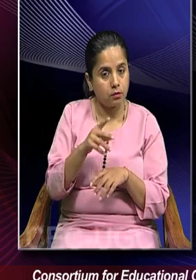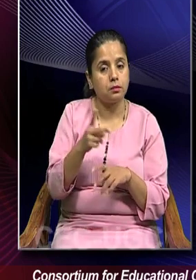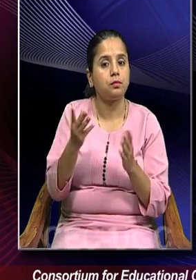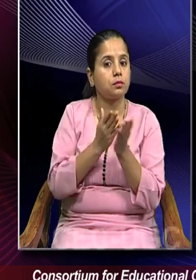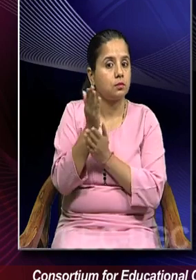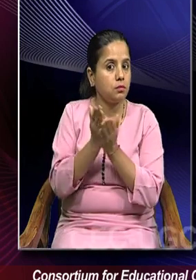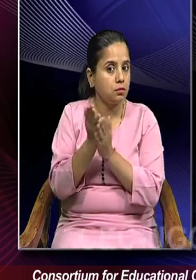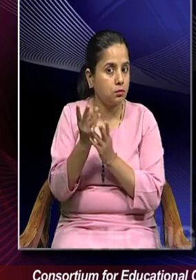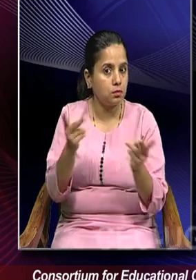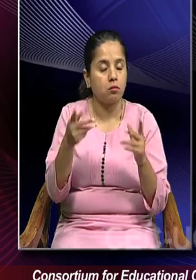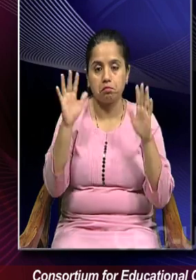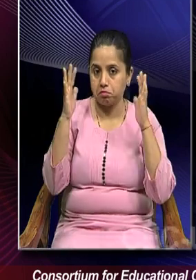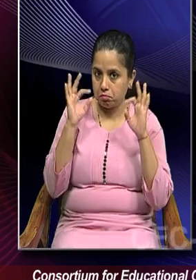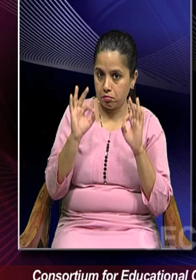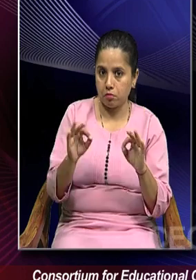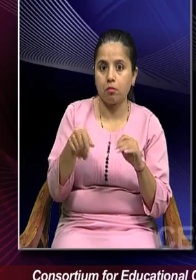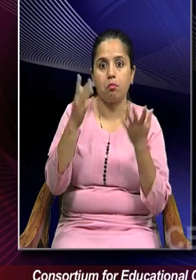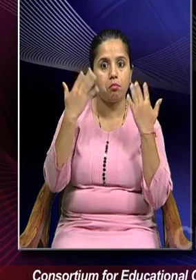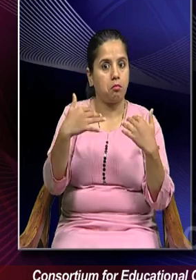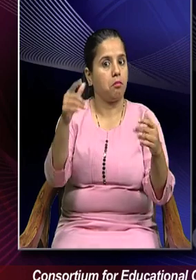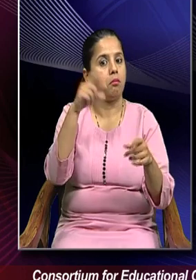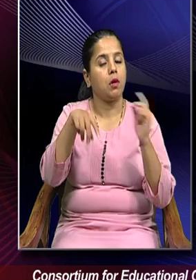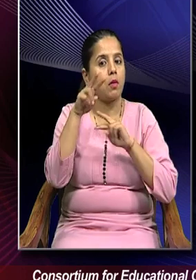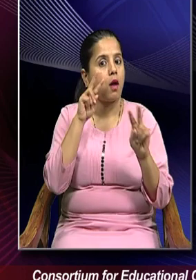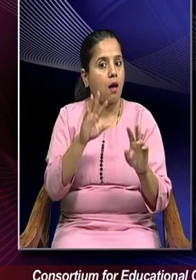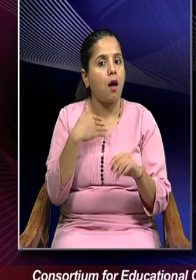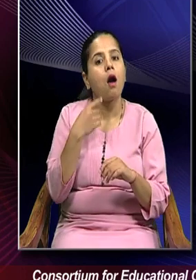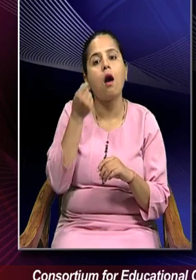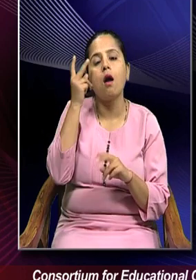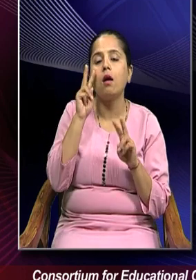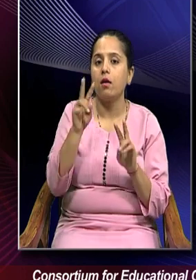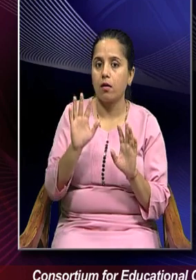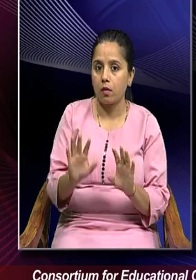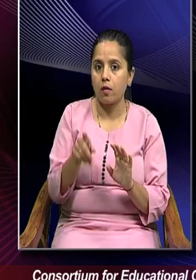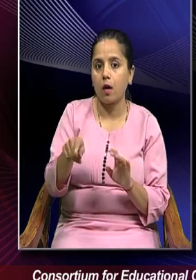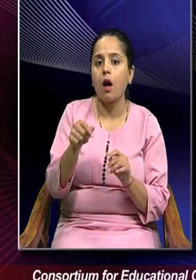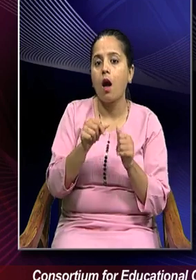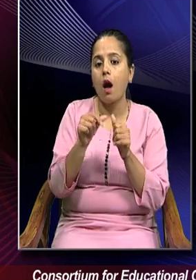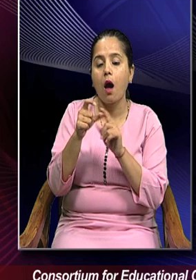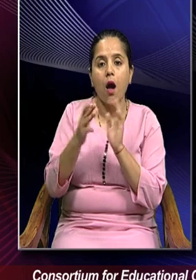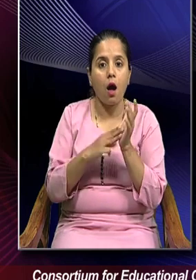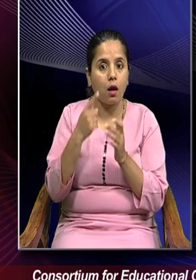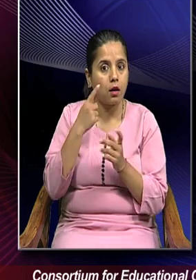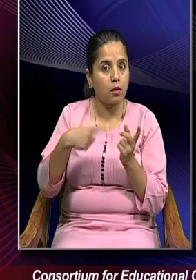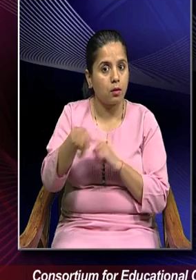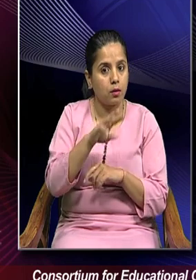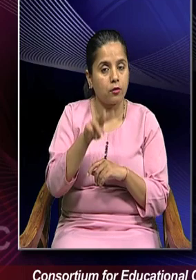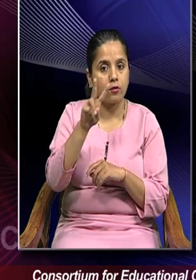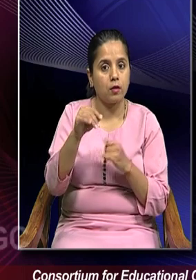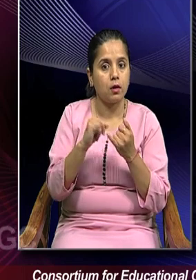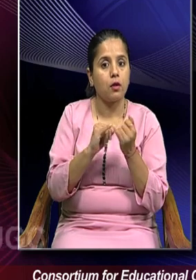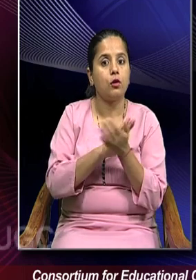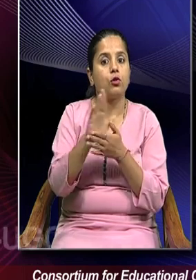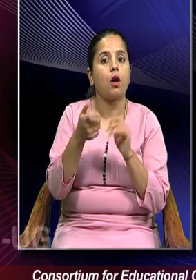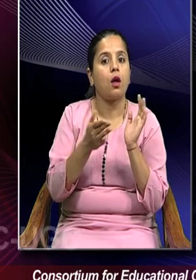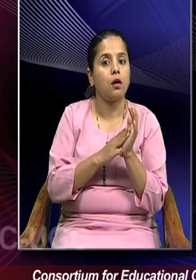way appreciated by the audience, and we realized that how Admi, which was made by V. Shantaram in